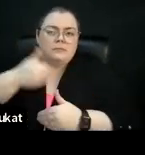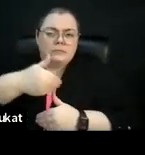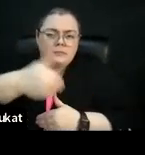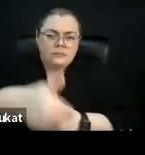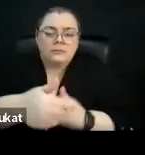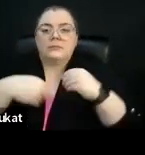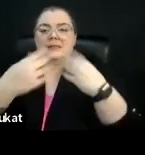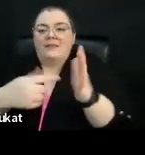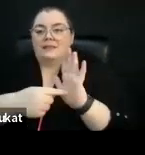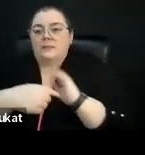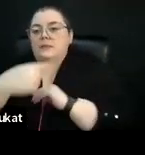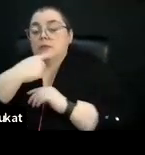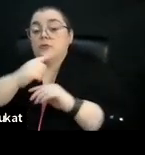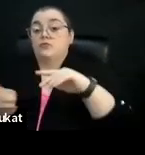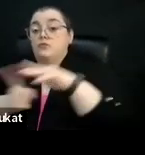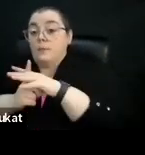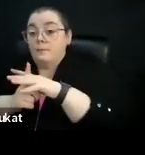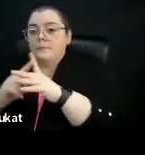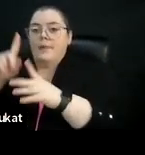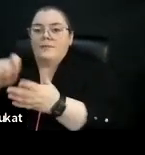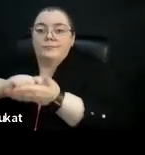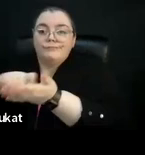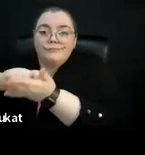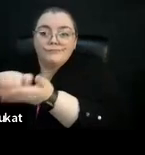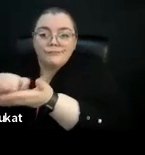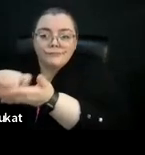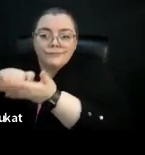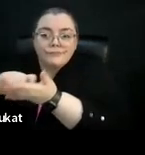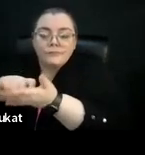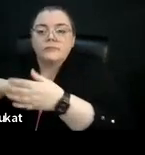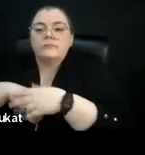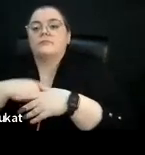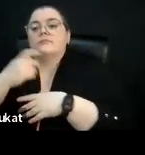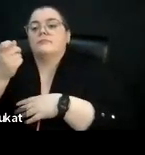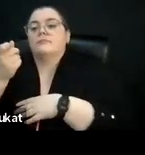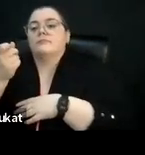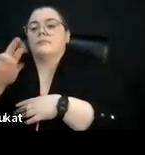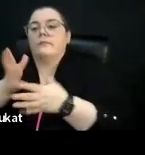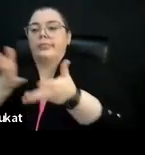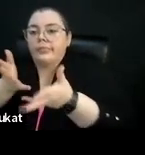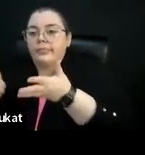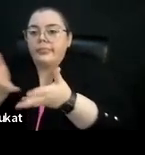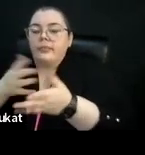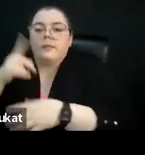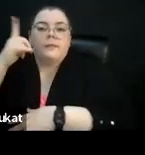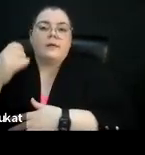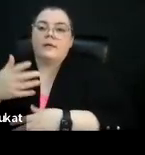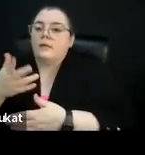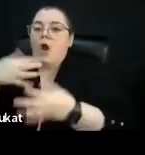with medical. And deaf, blind, deaf, hard of hearing people do experience this often where they have to go into their medical provider